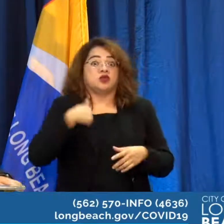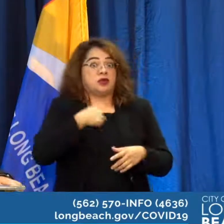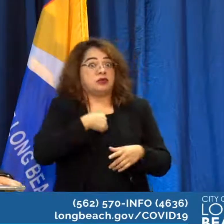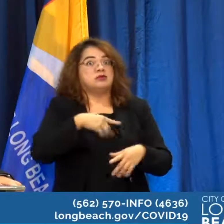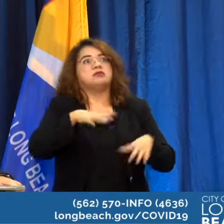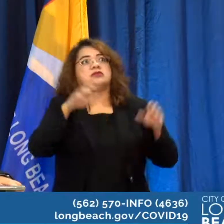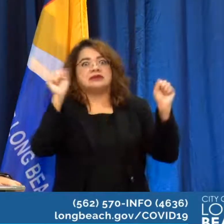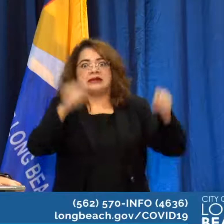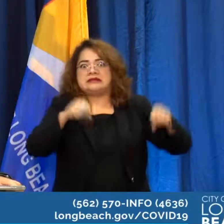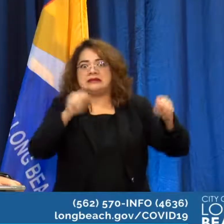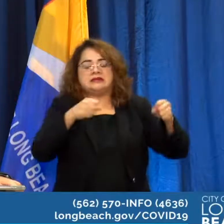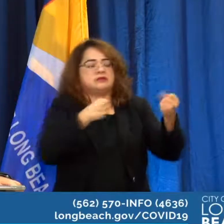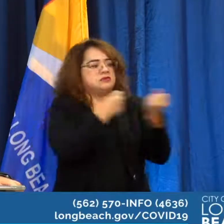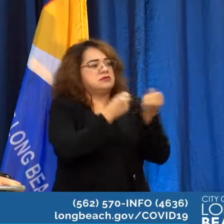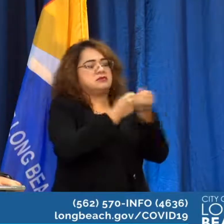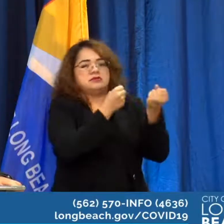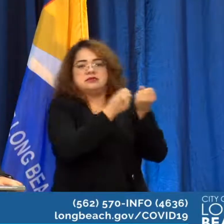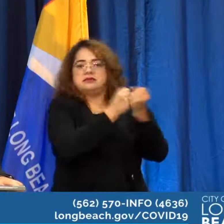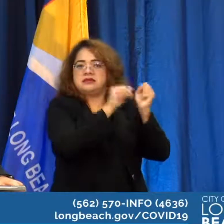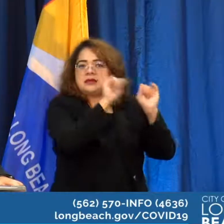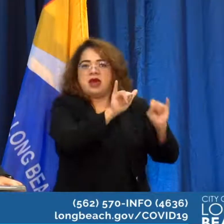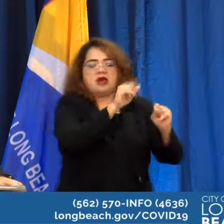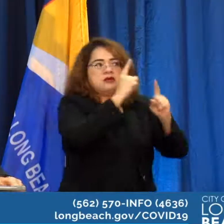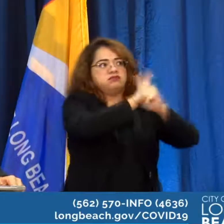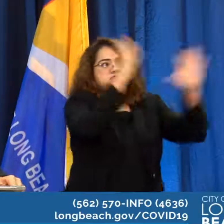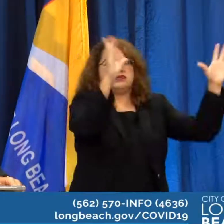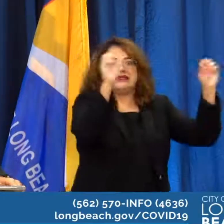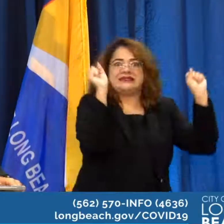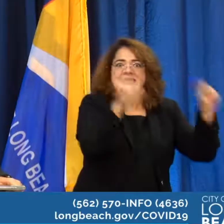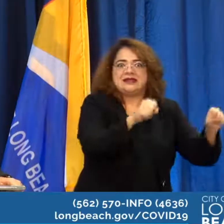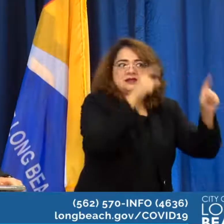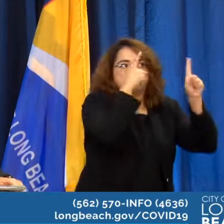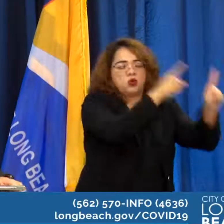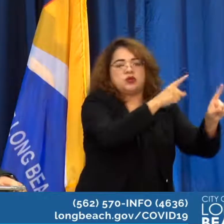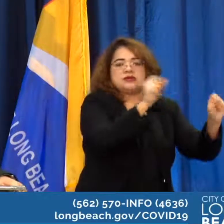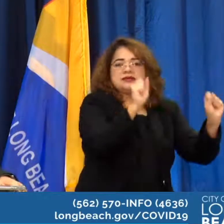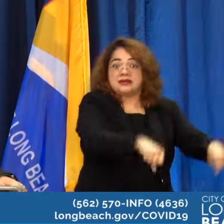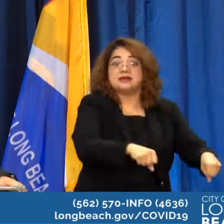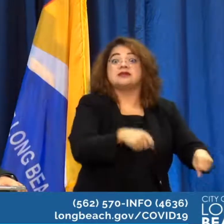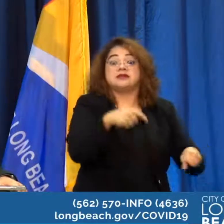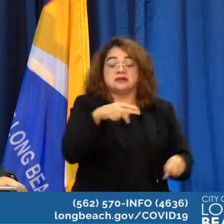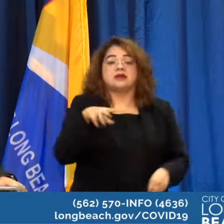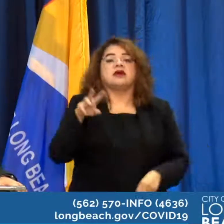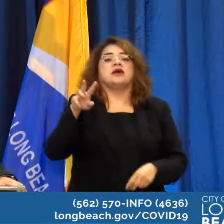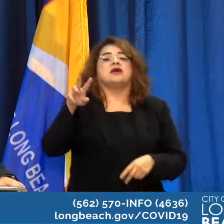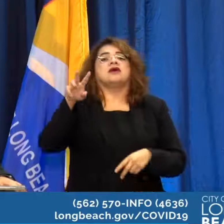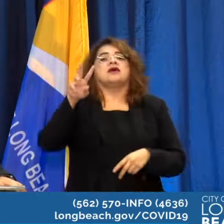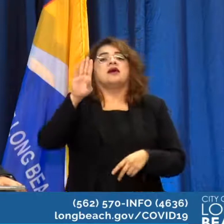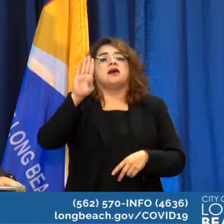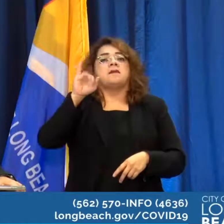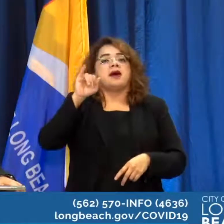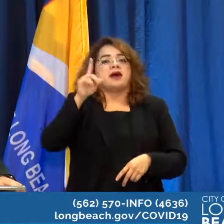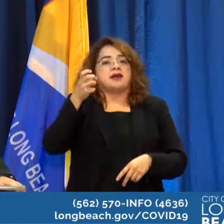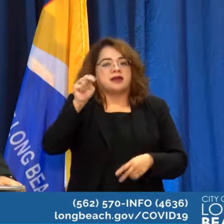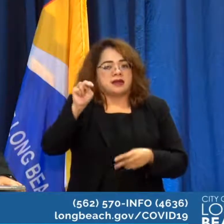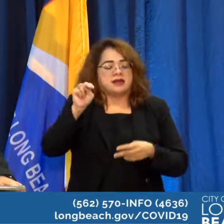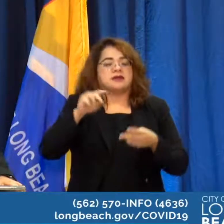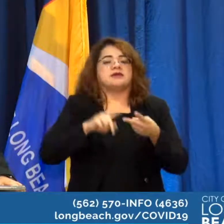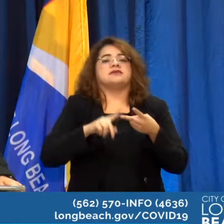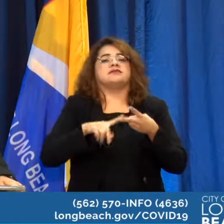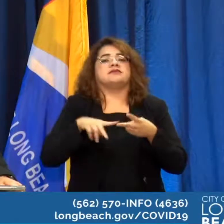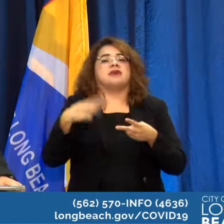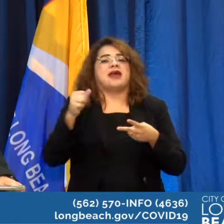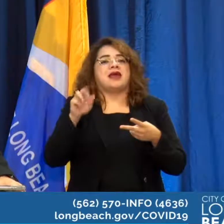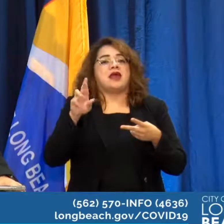for this today, and the Vice President Biden and Senator Harris, soon to be President and